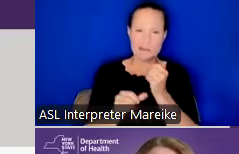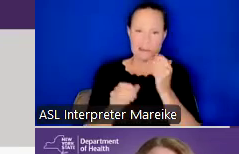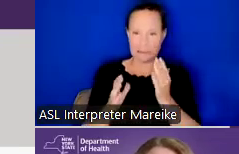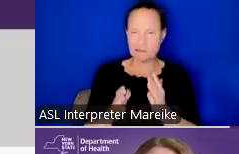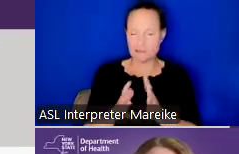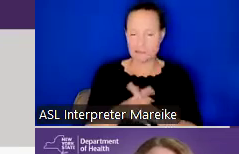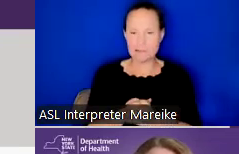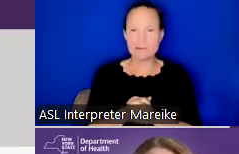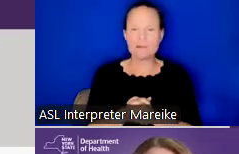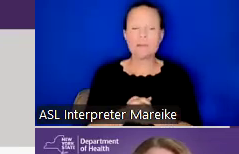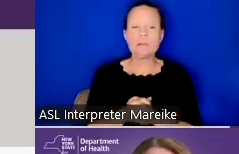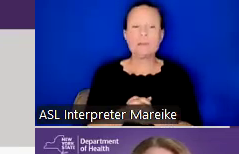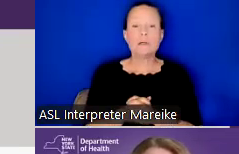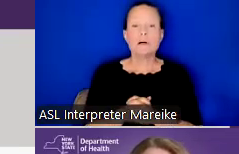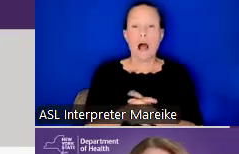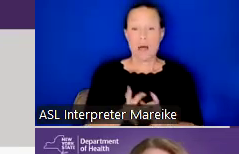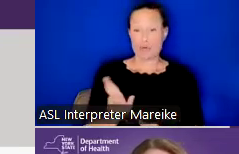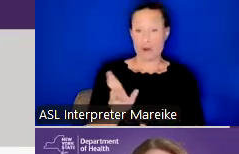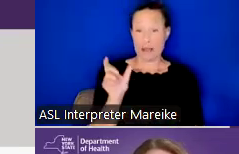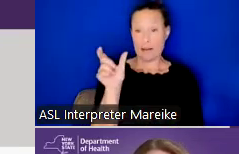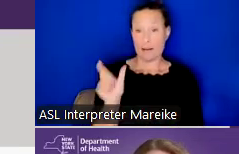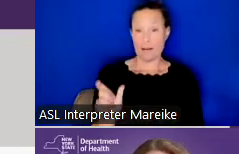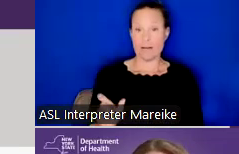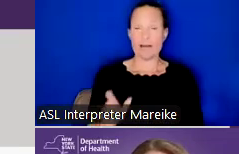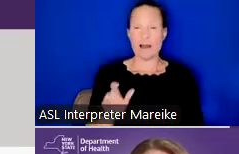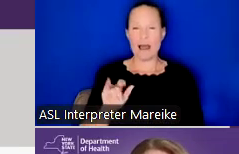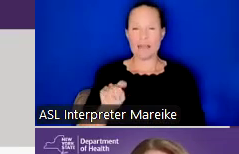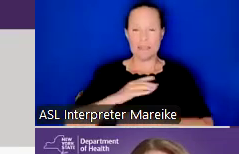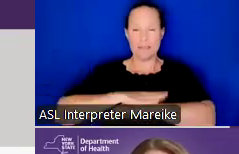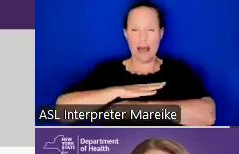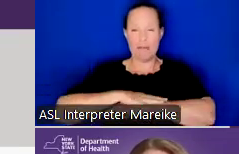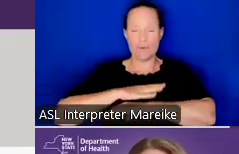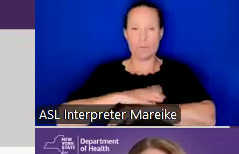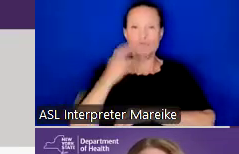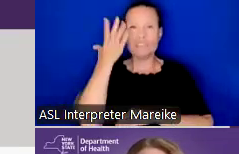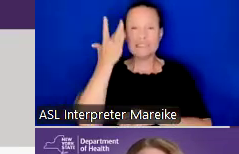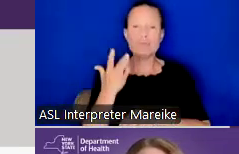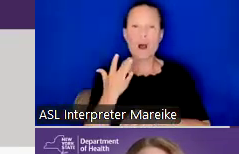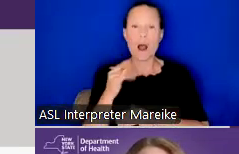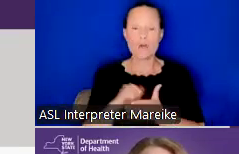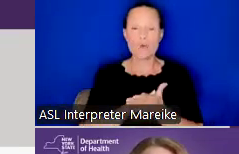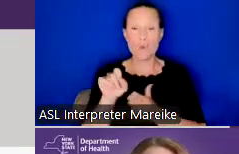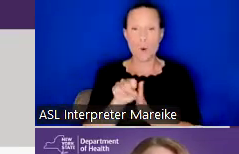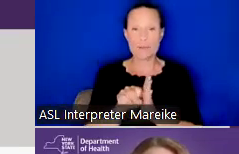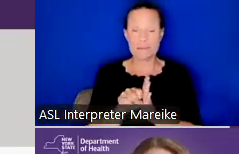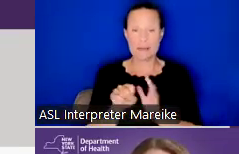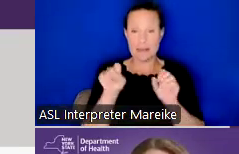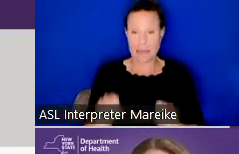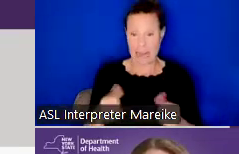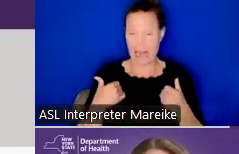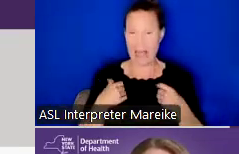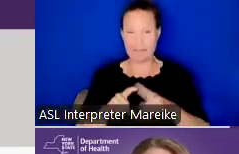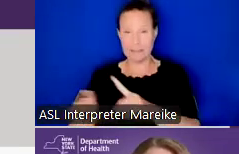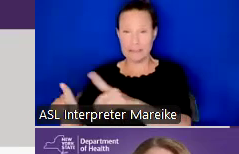So on the right is the IT platforms, and the reason our state is able to have multiple